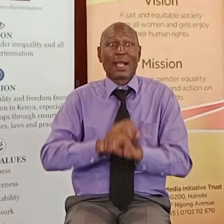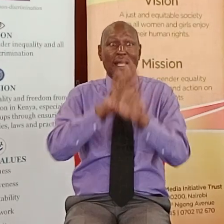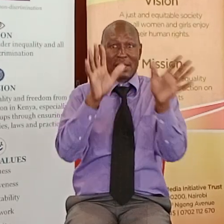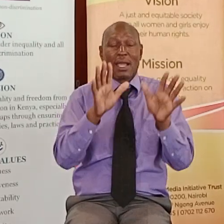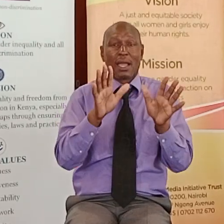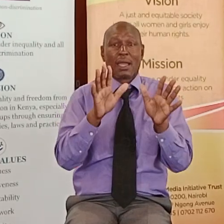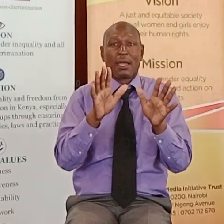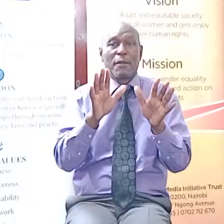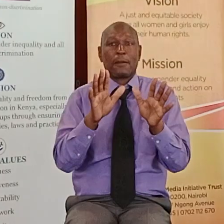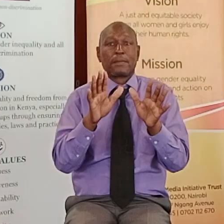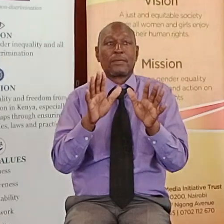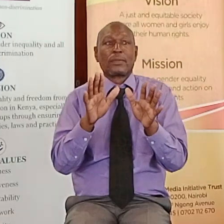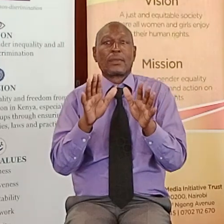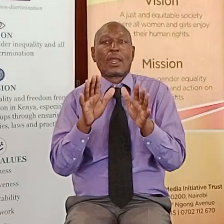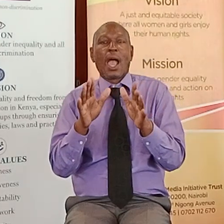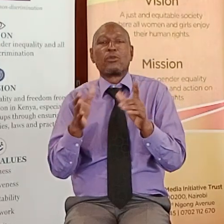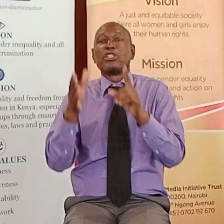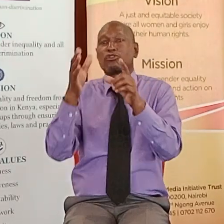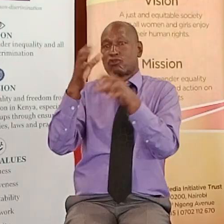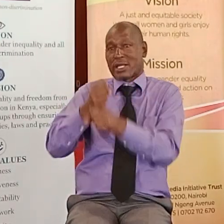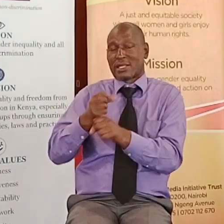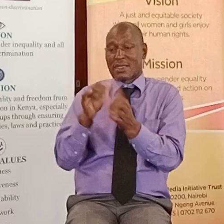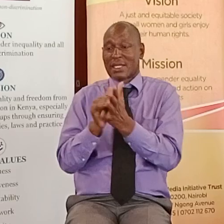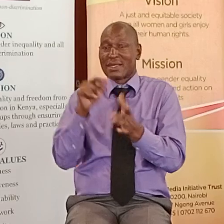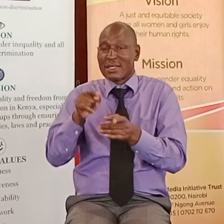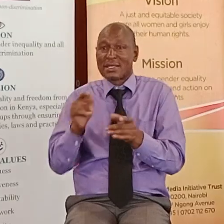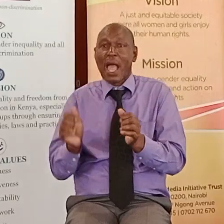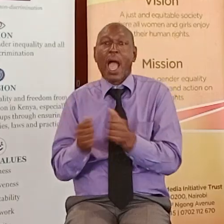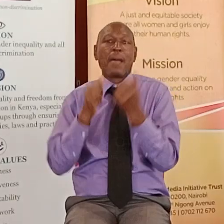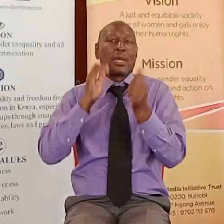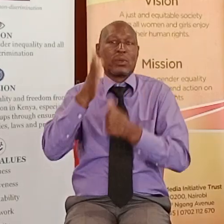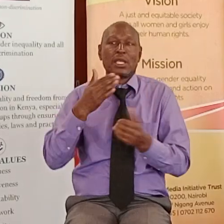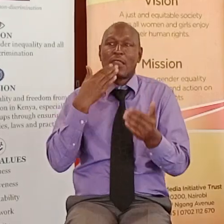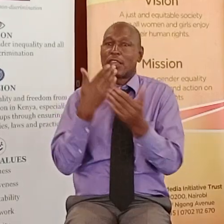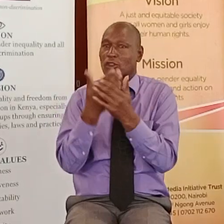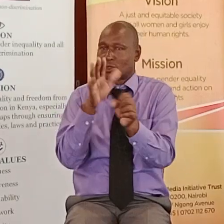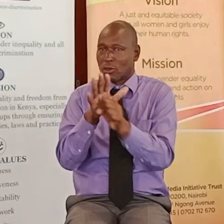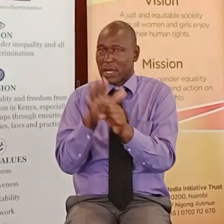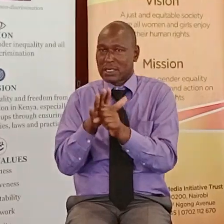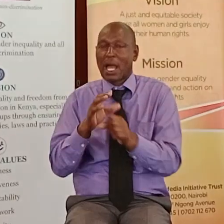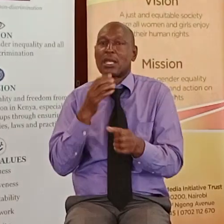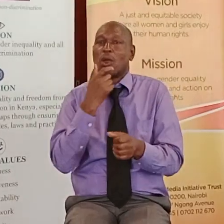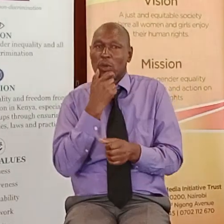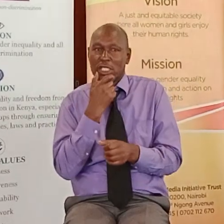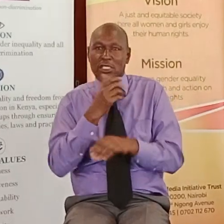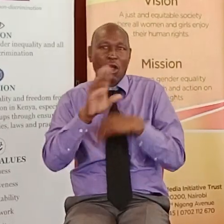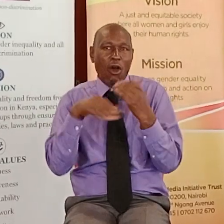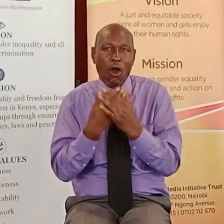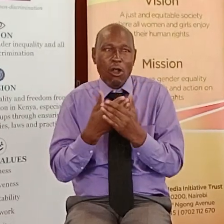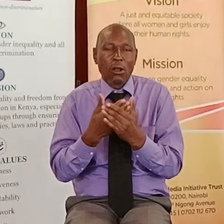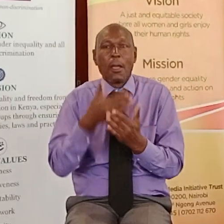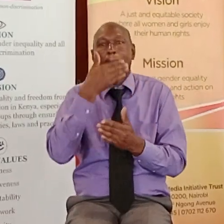have trust that that will happen. Thank you very much, and I do wish all of us fruitful and good deliberations. Thank